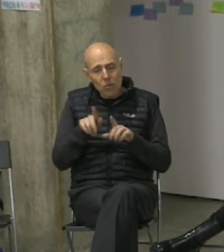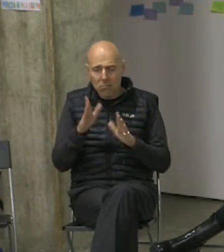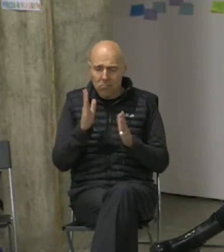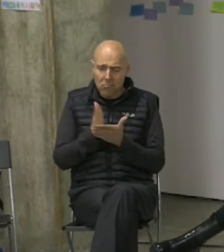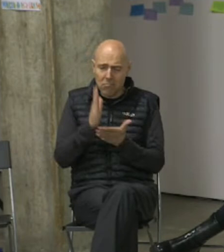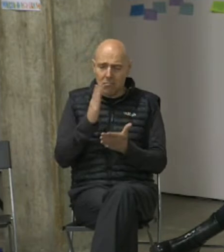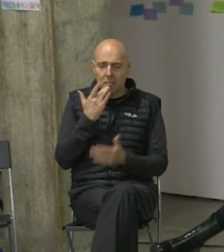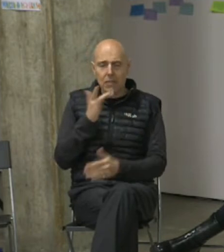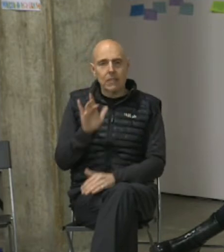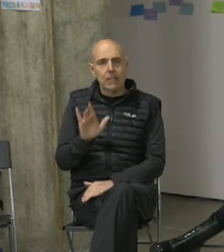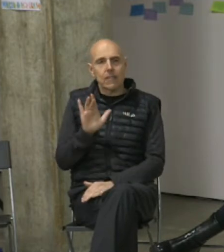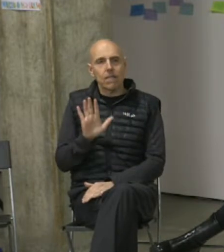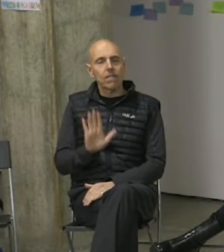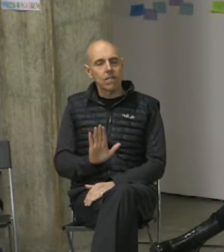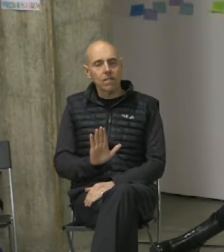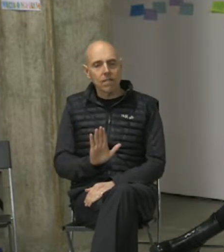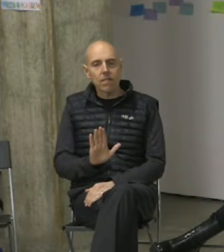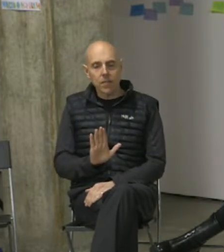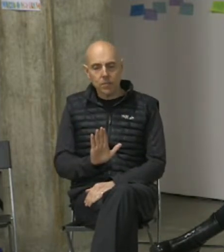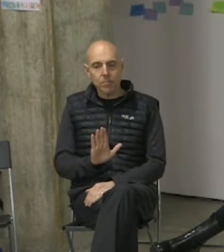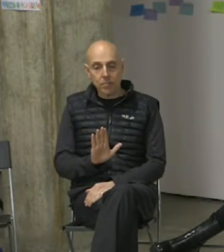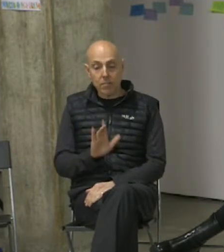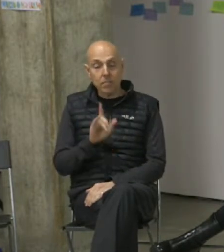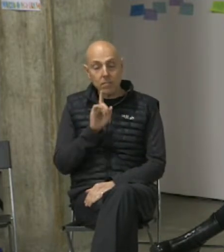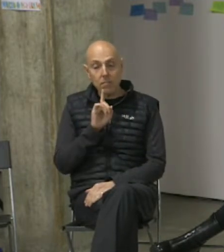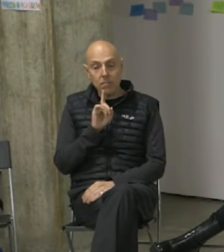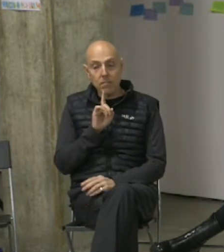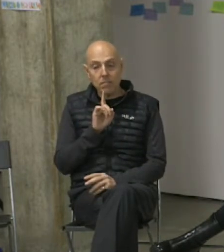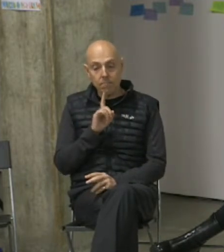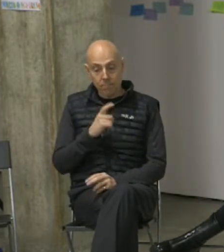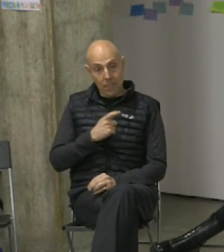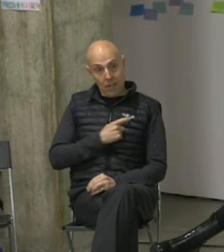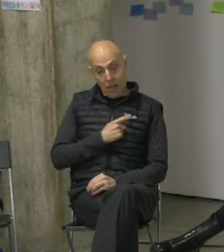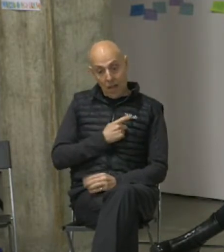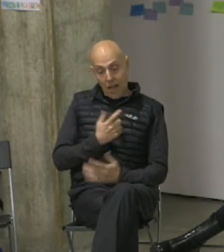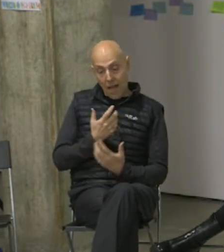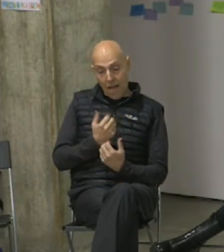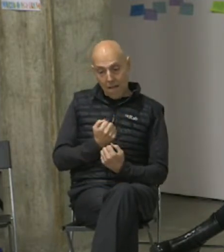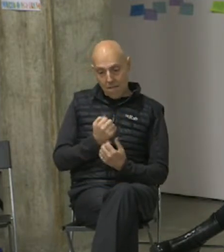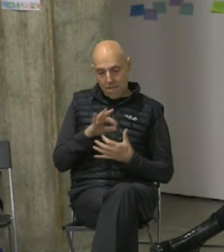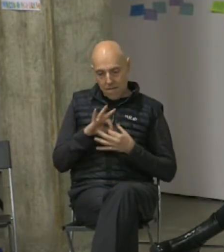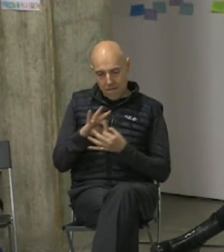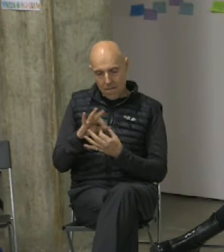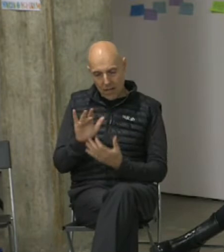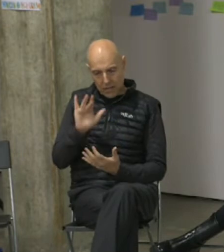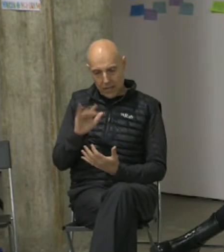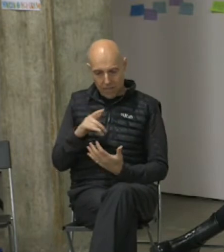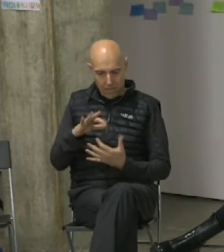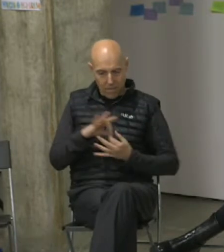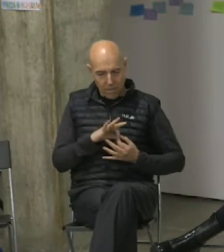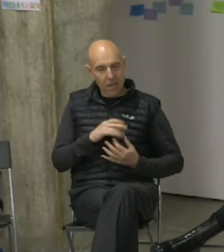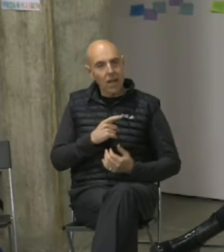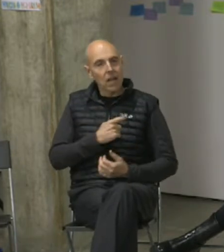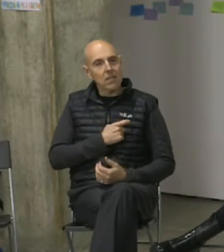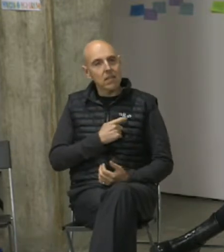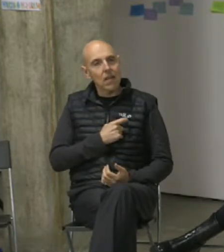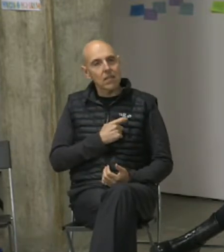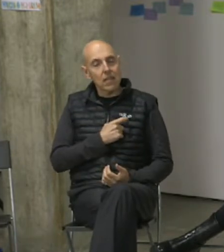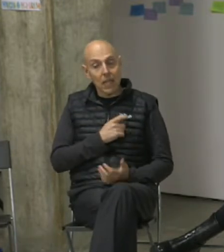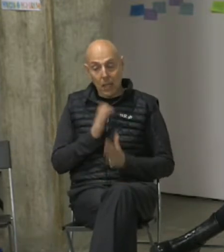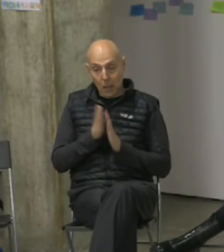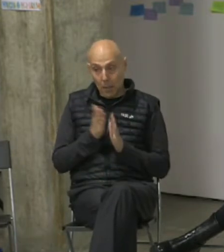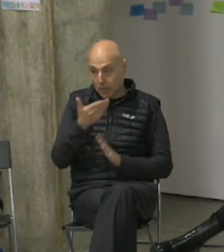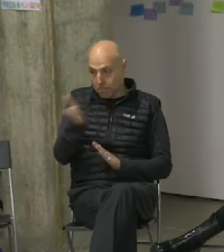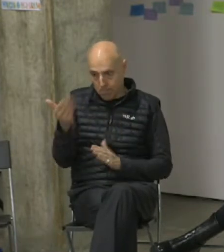sensitive, and he hid his anxieties to do with that so that other people didn't